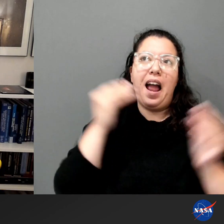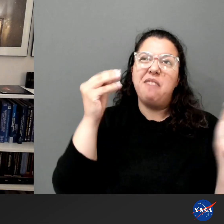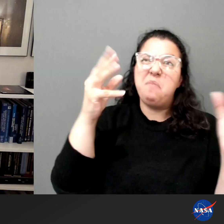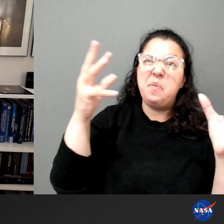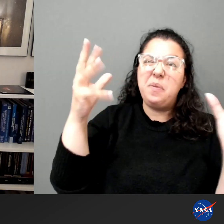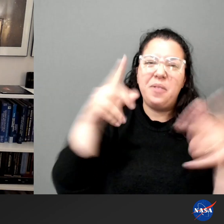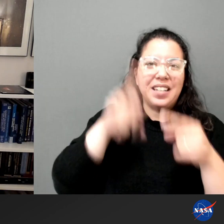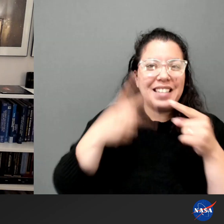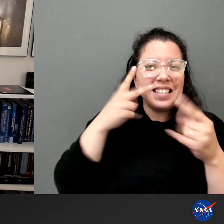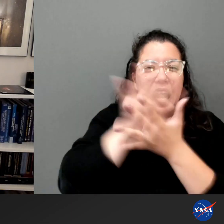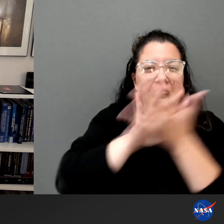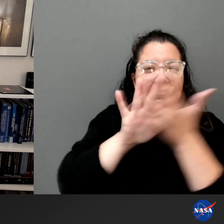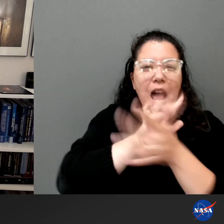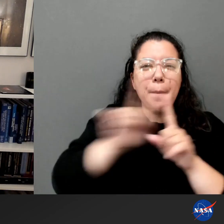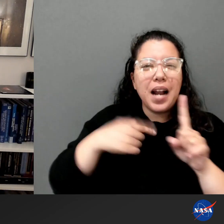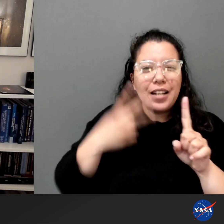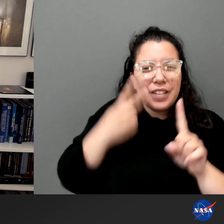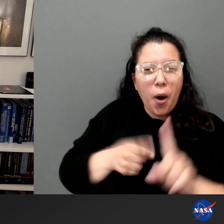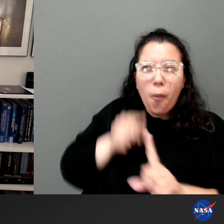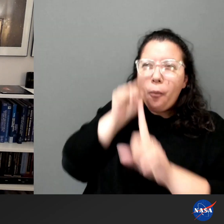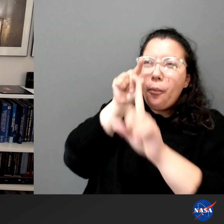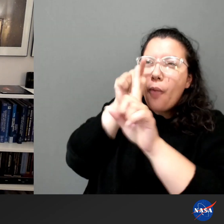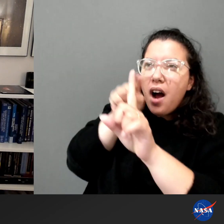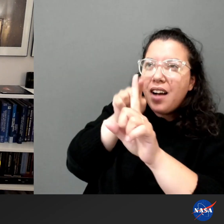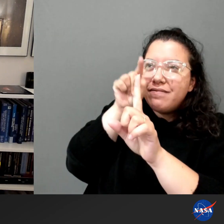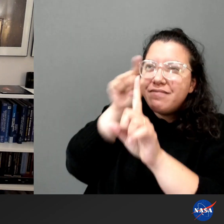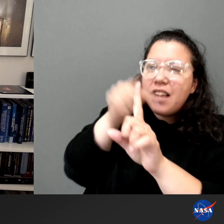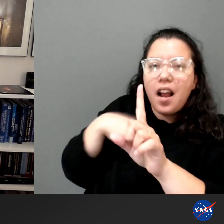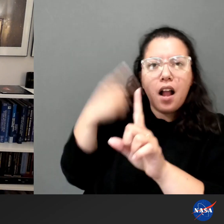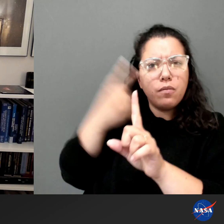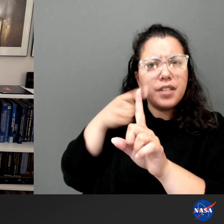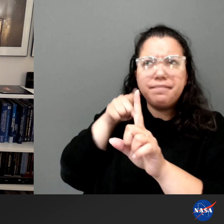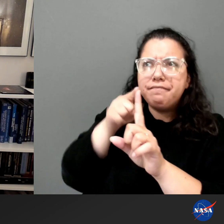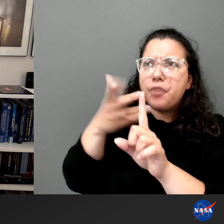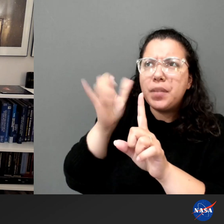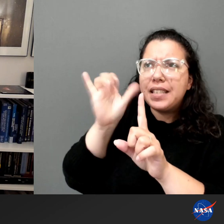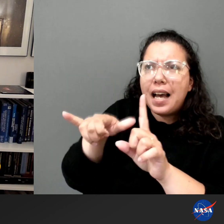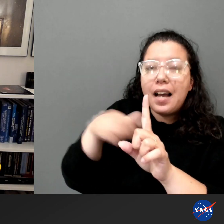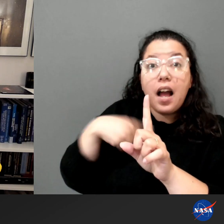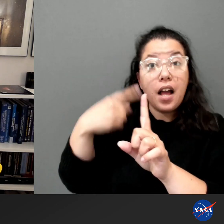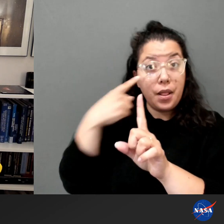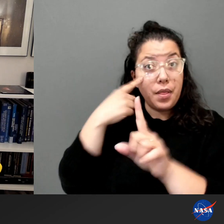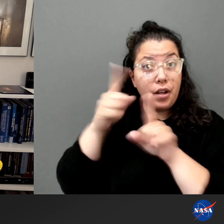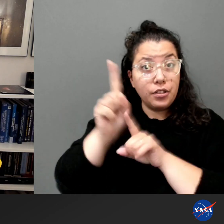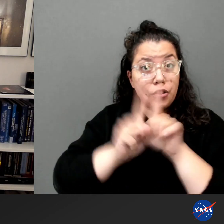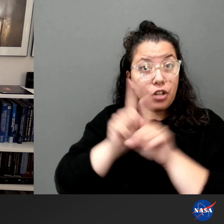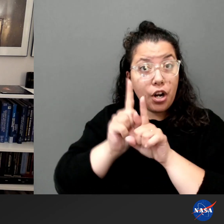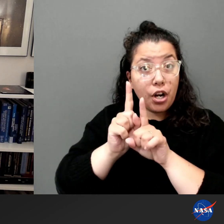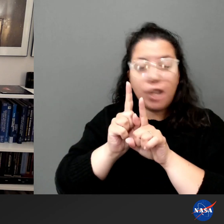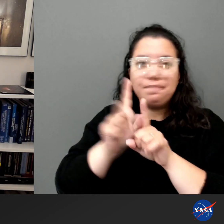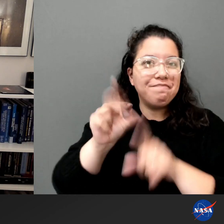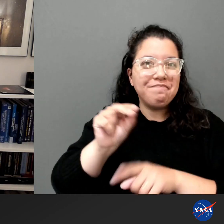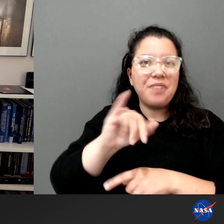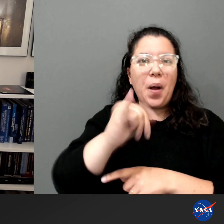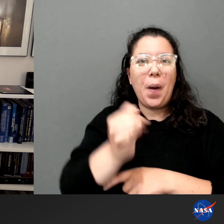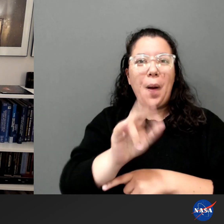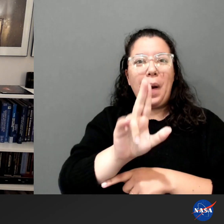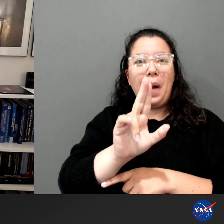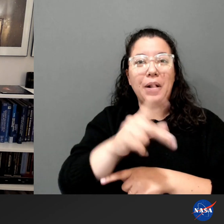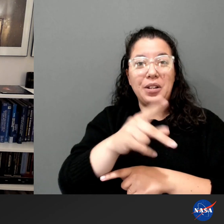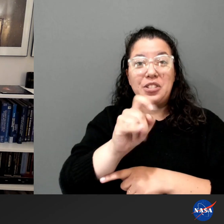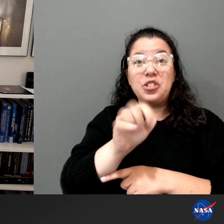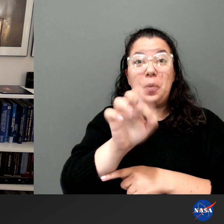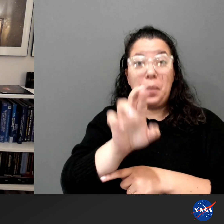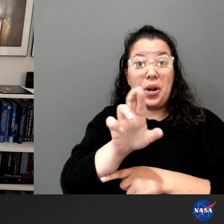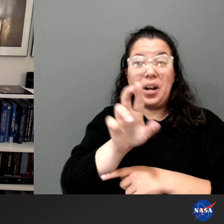looking out my window and just wondering what it was. I really thought it was a star. It was actually Jupiter, but still, it was something